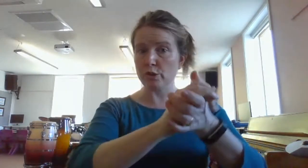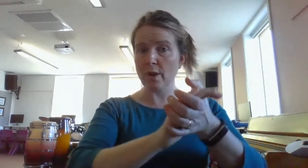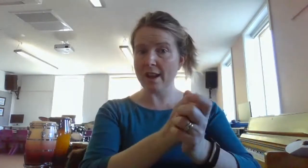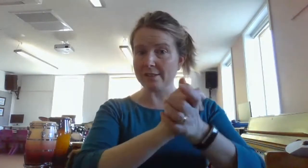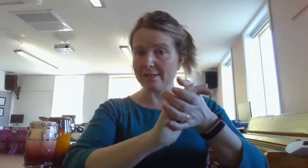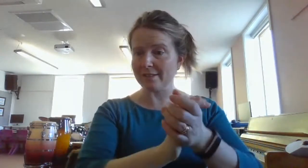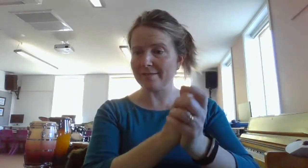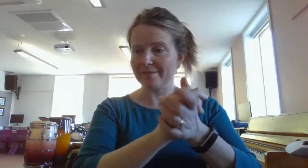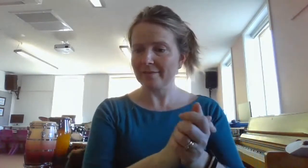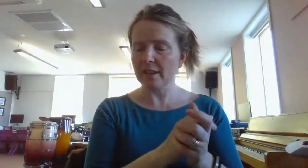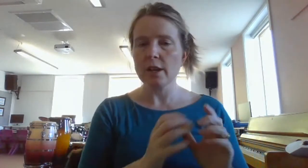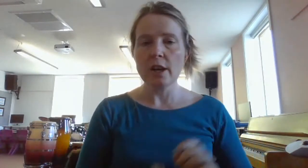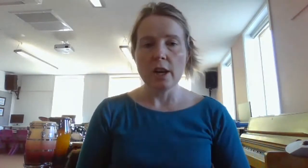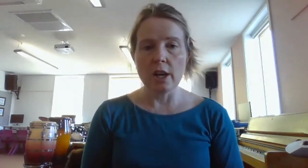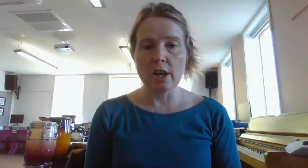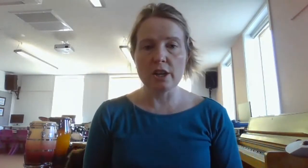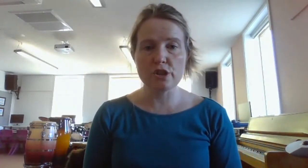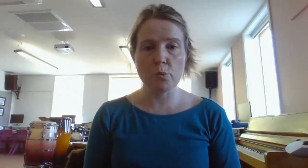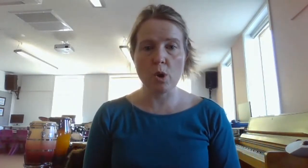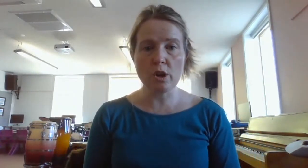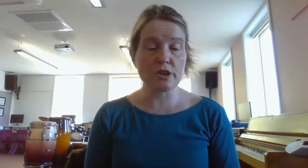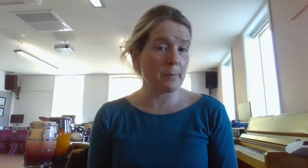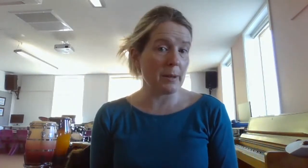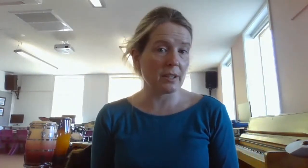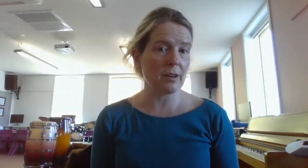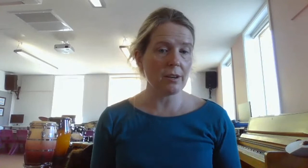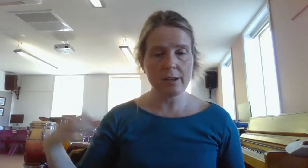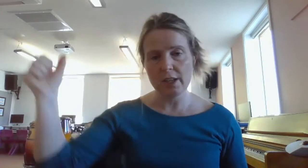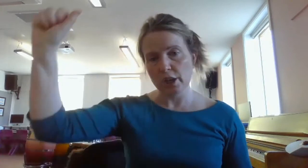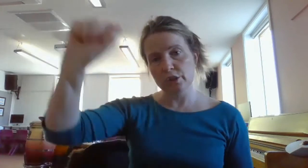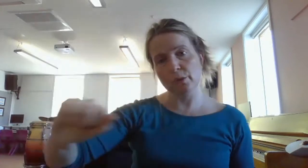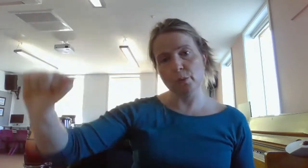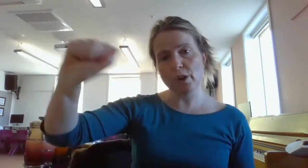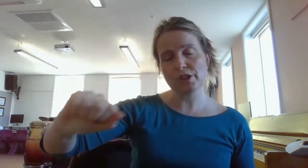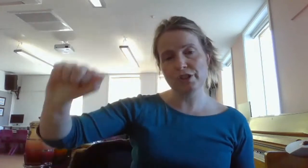your hands. To wash, maybe a car. To wash.